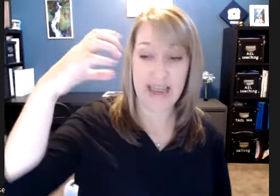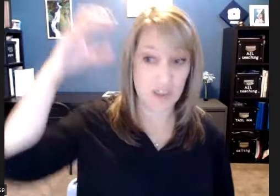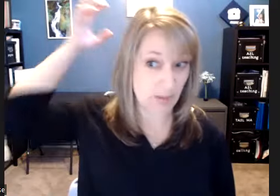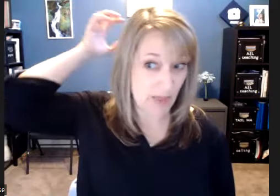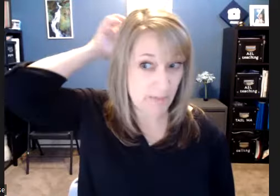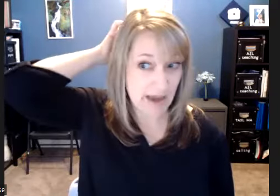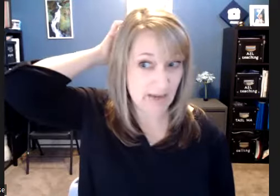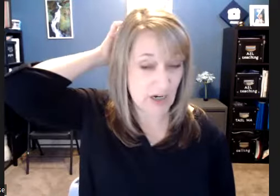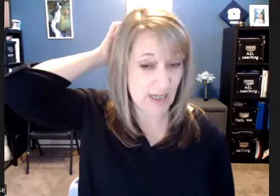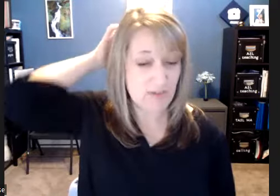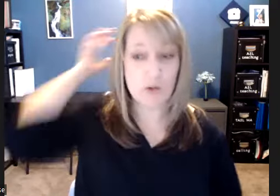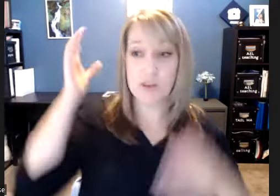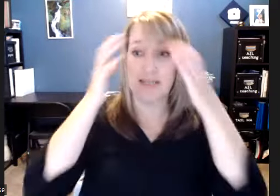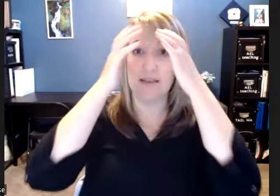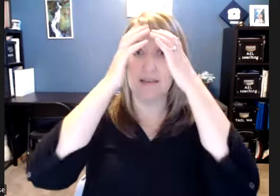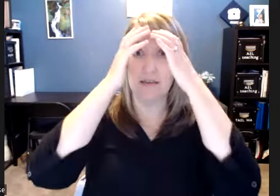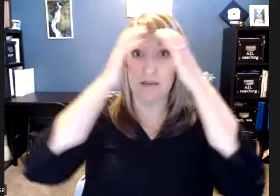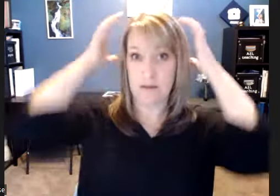hand shape on the back of your head. So it looks like this.